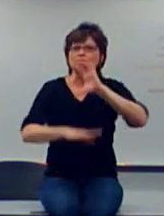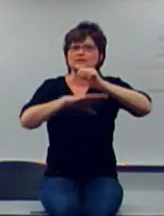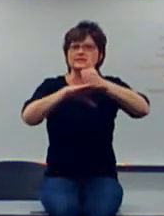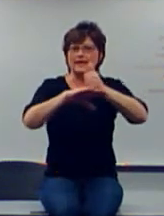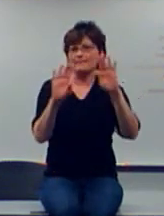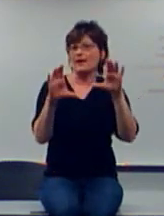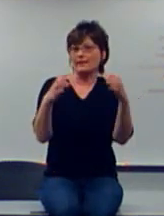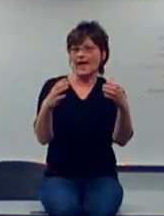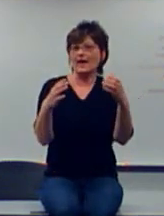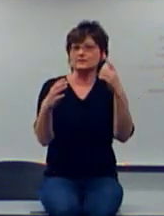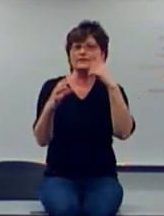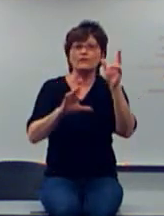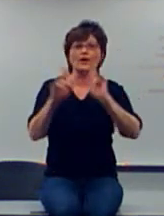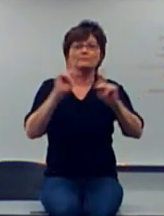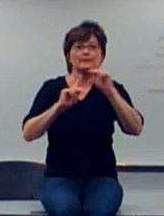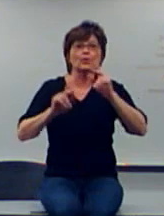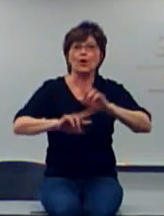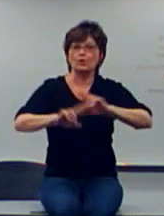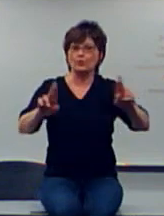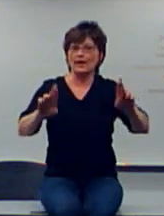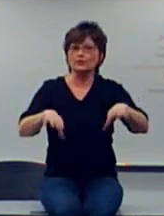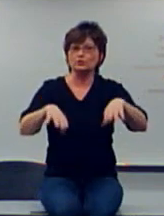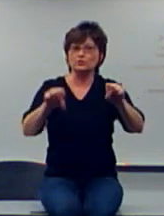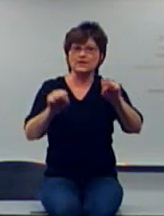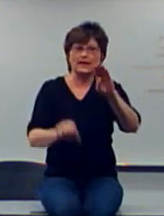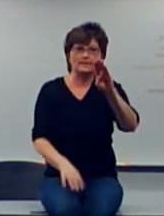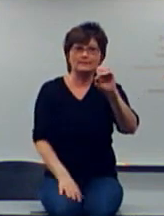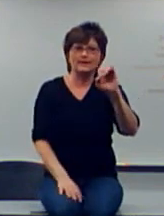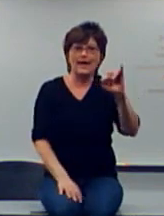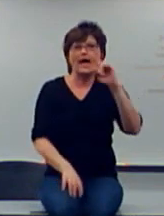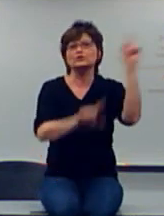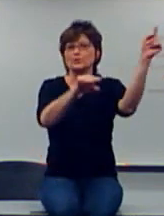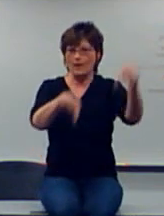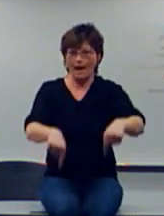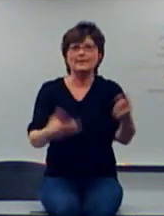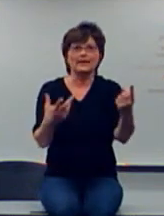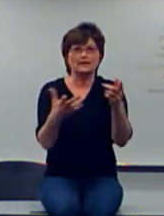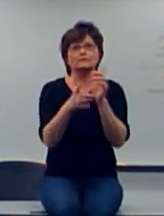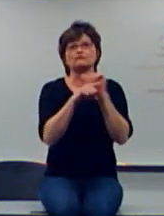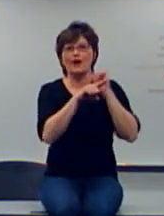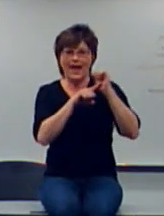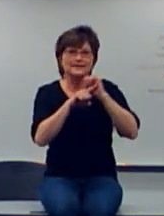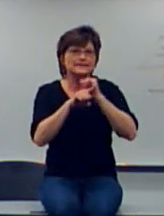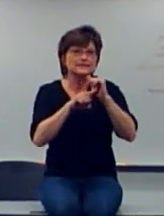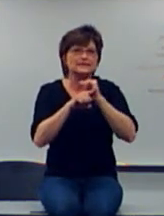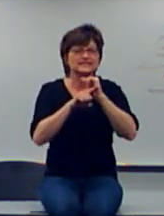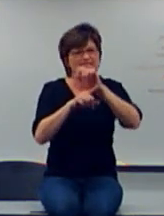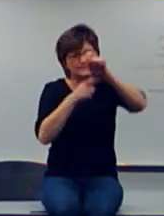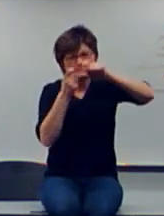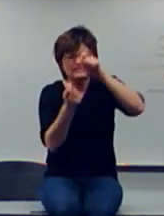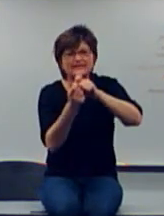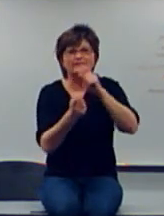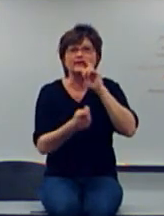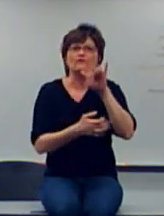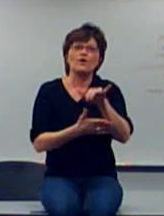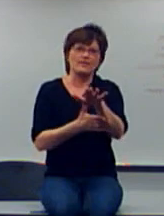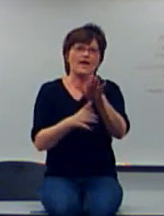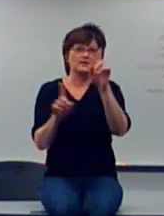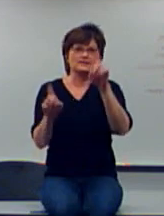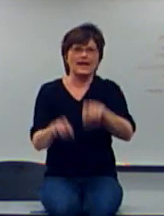During the summertime, I always set up classes for people who are ready to take the BEI, and you can come and practice